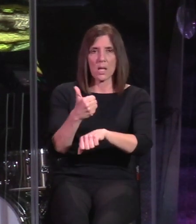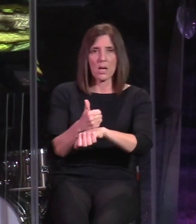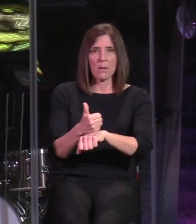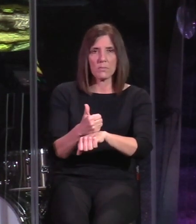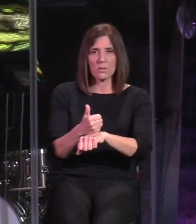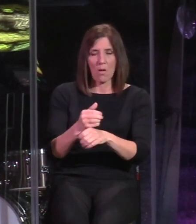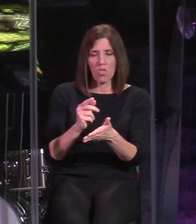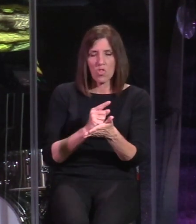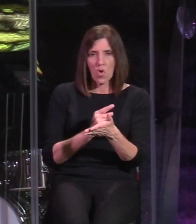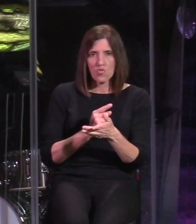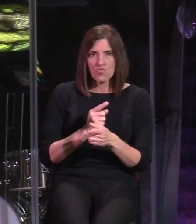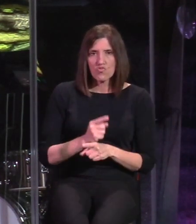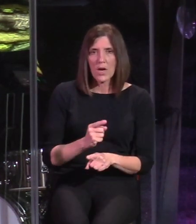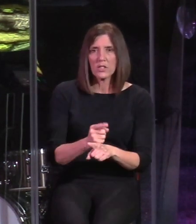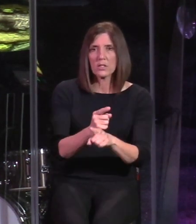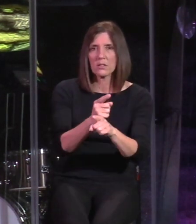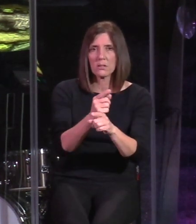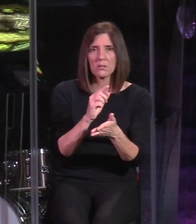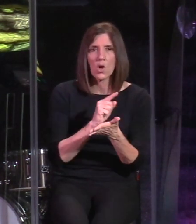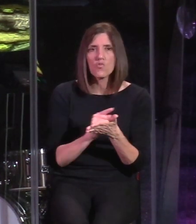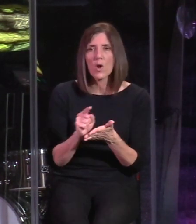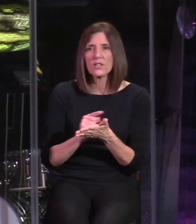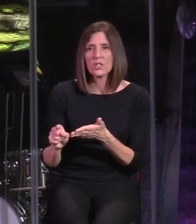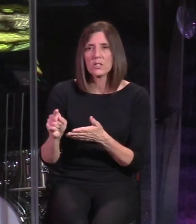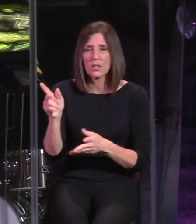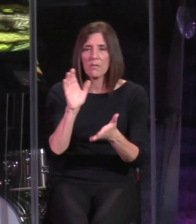imputed righteousness of the believer.